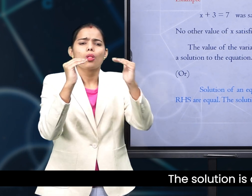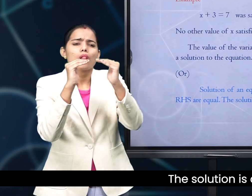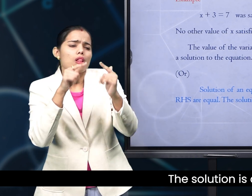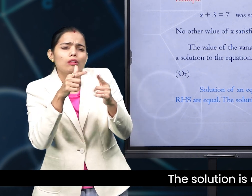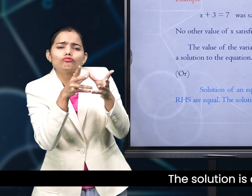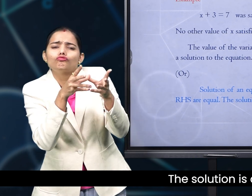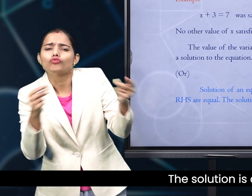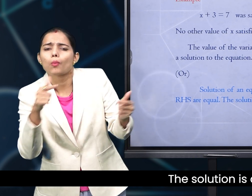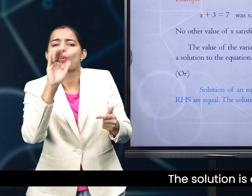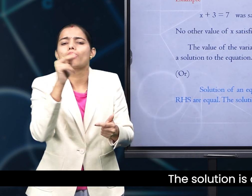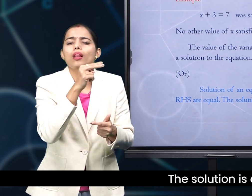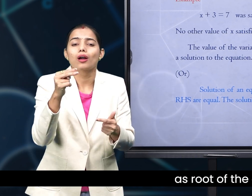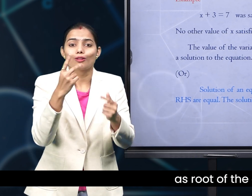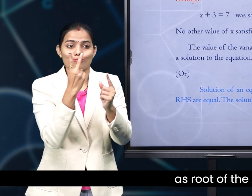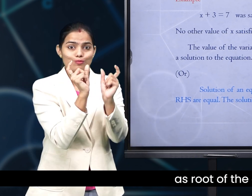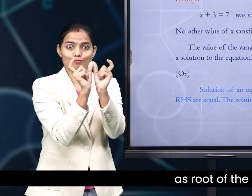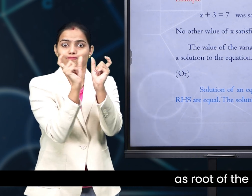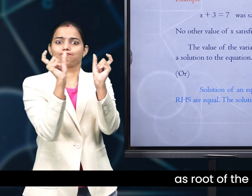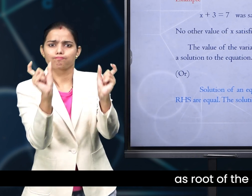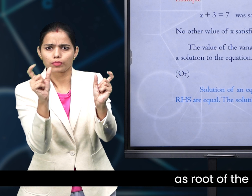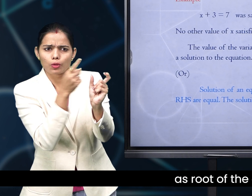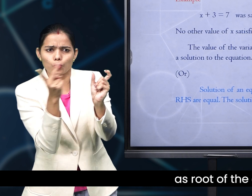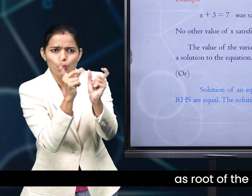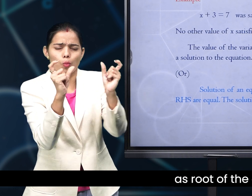solution is also called as root of the equation.